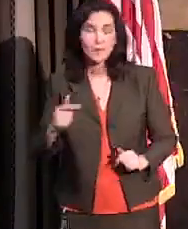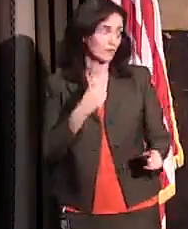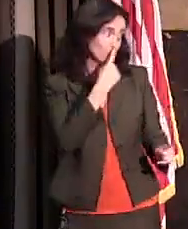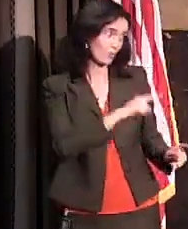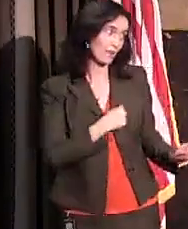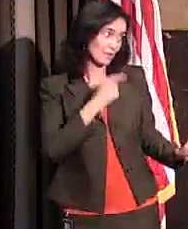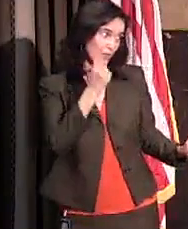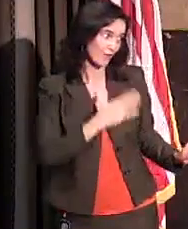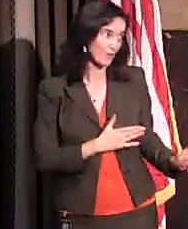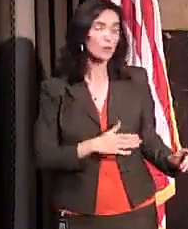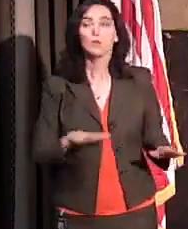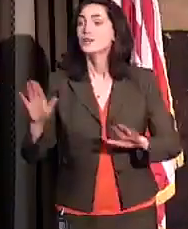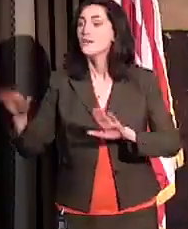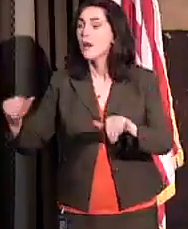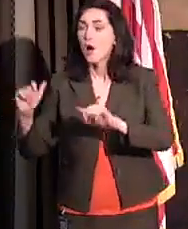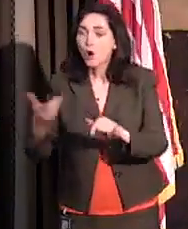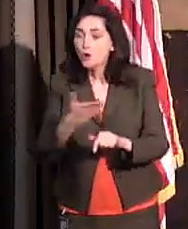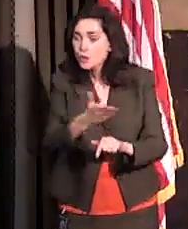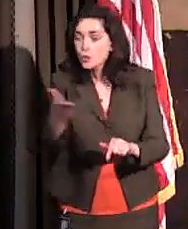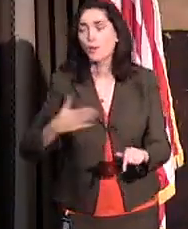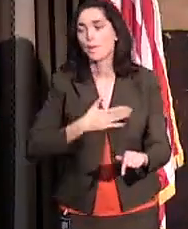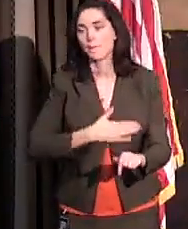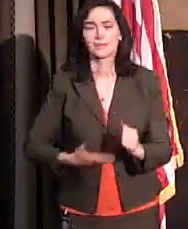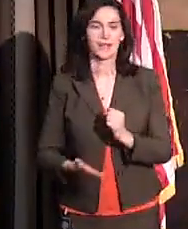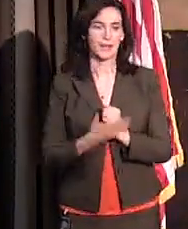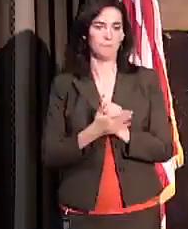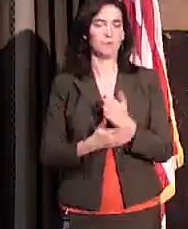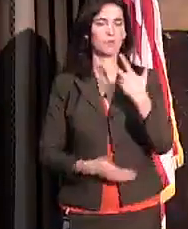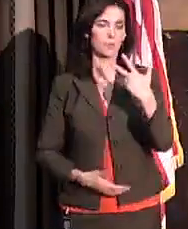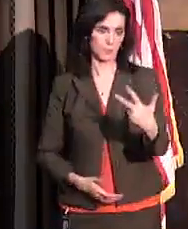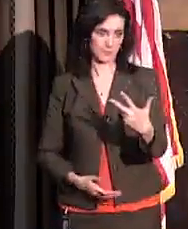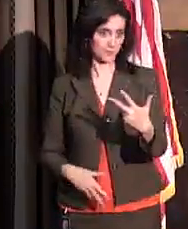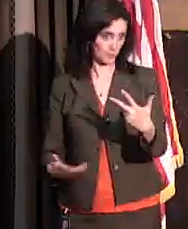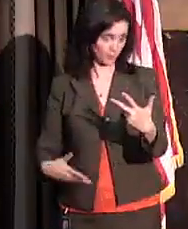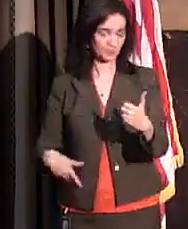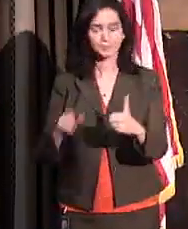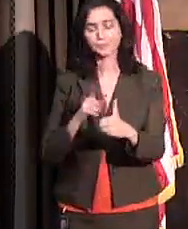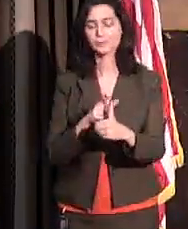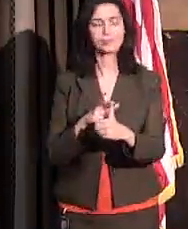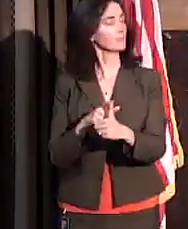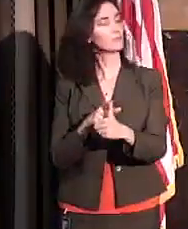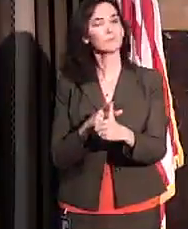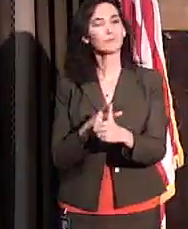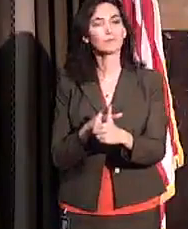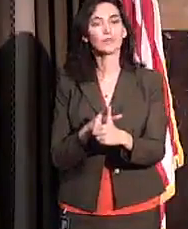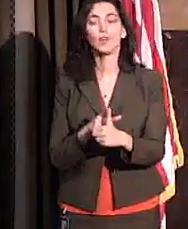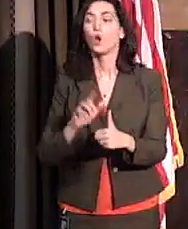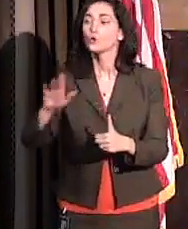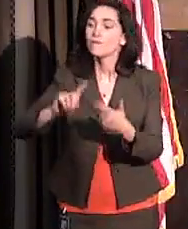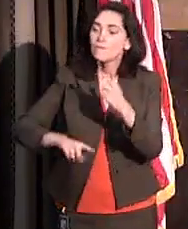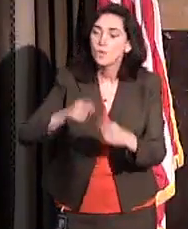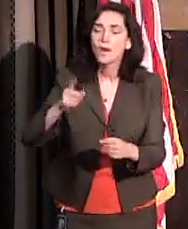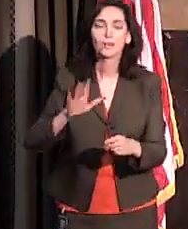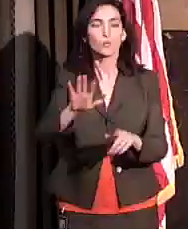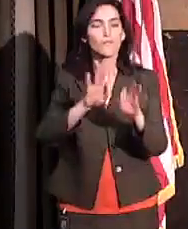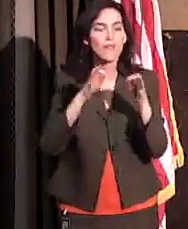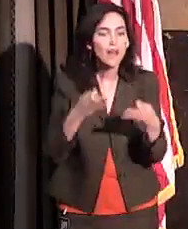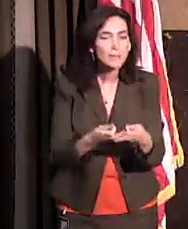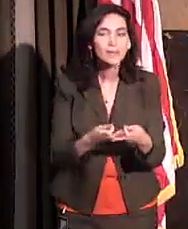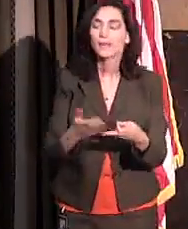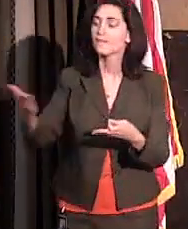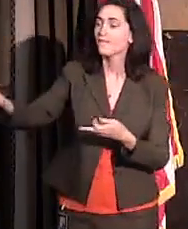Governor, we need their help in 3 different ways. One is to invite your friends and family, as